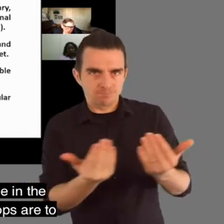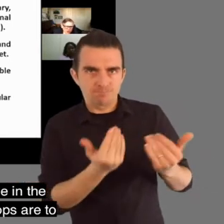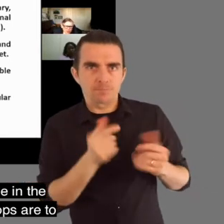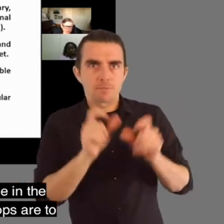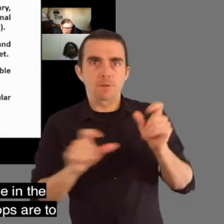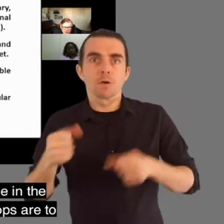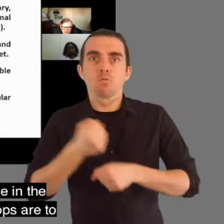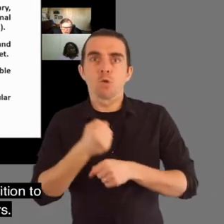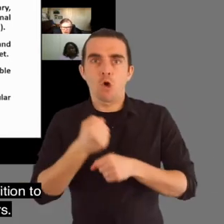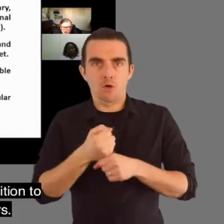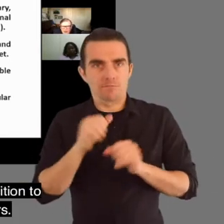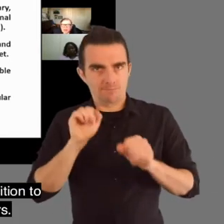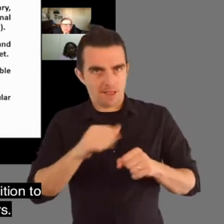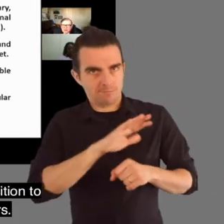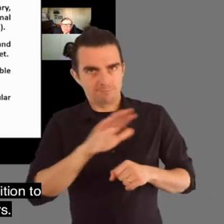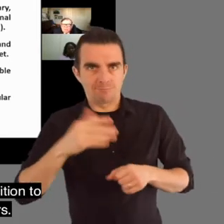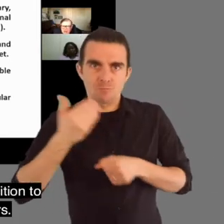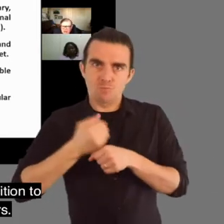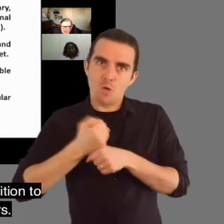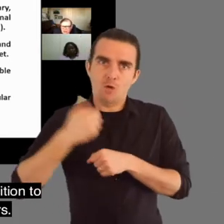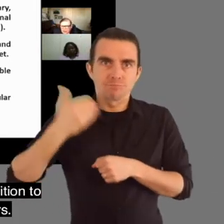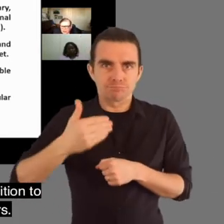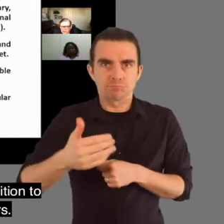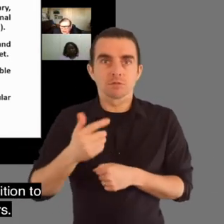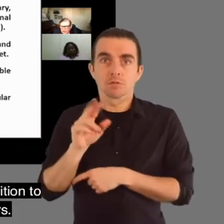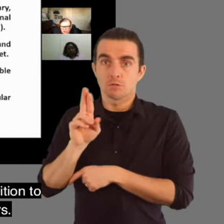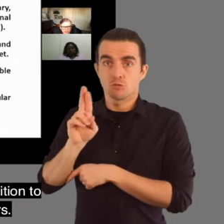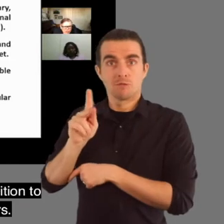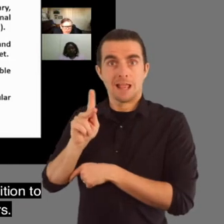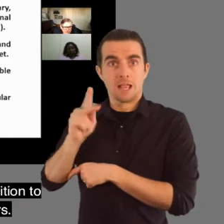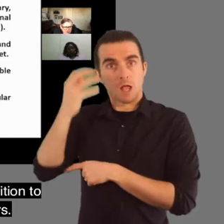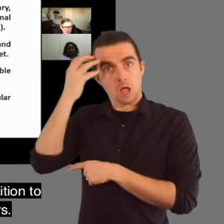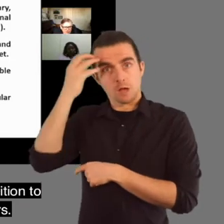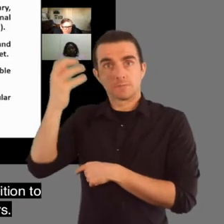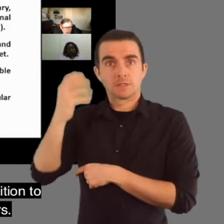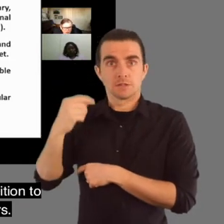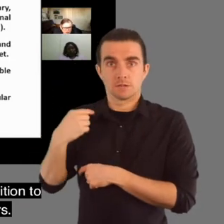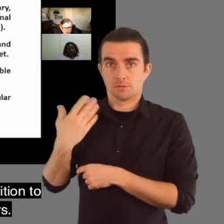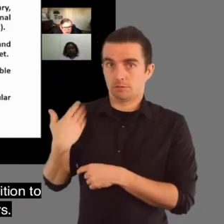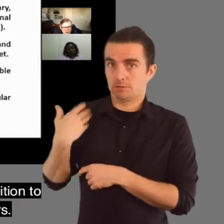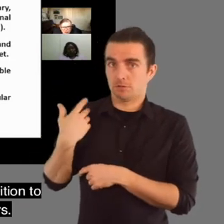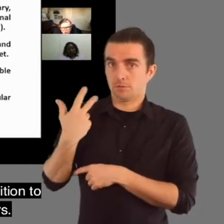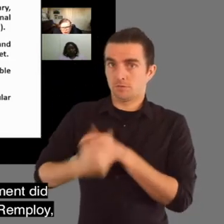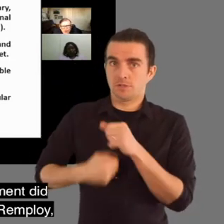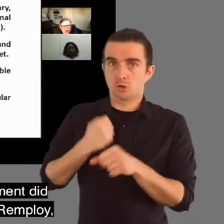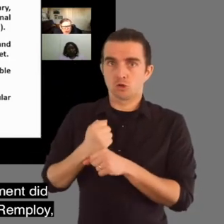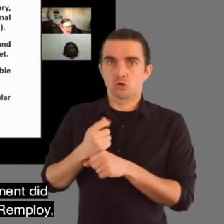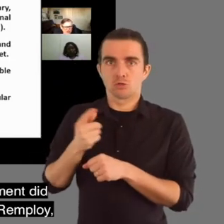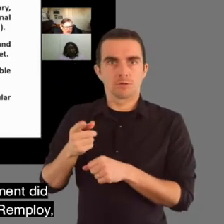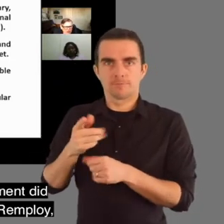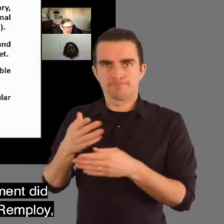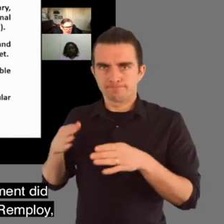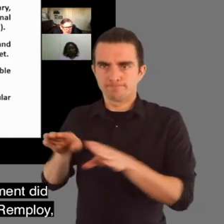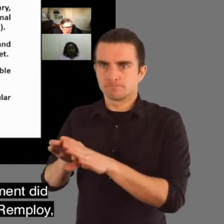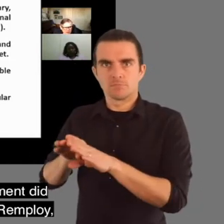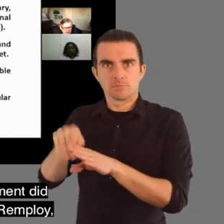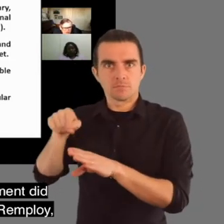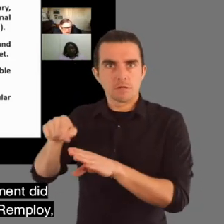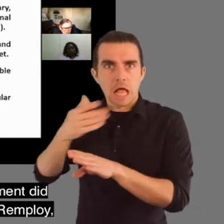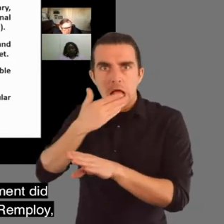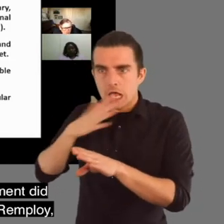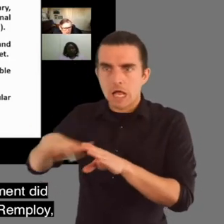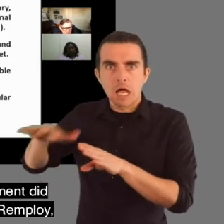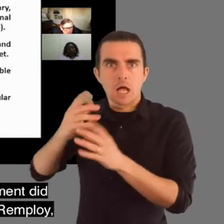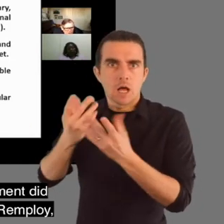sheltered workshops are to be shut, must be planned transition to jobs with regular employers, not just shut as the UK government did